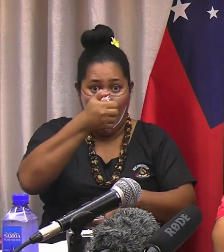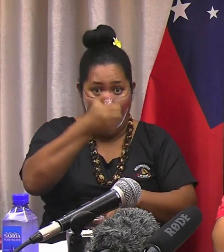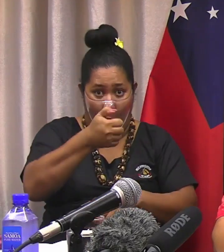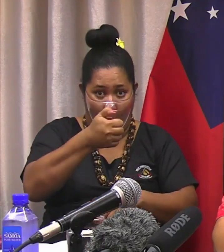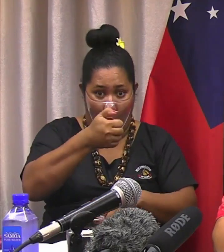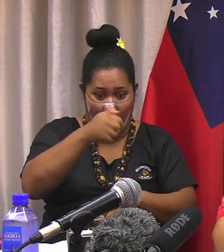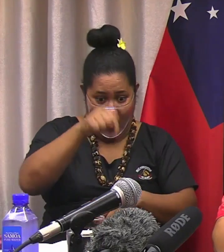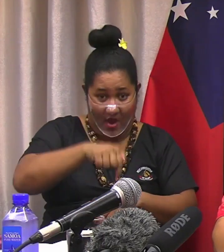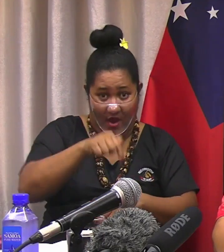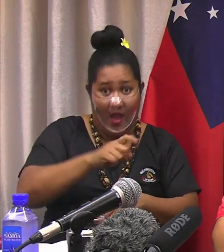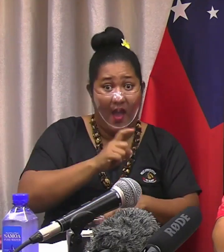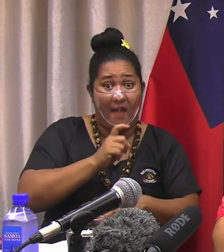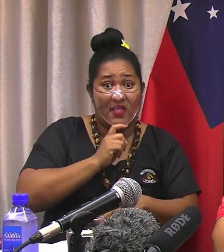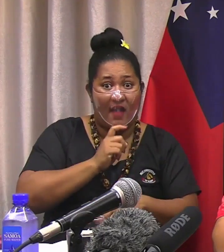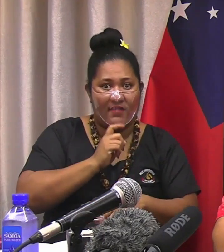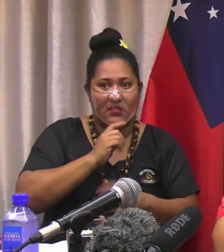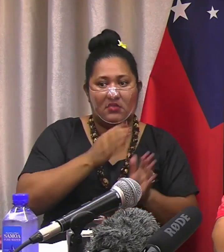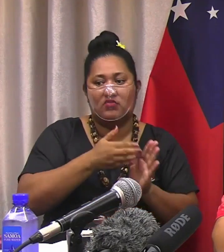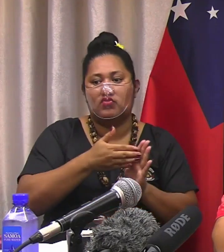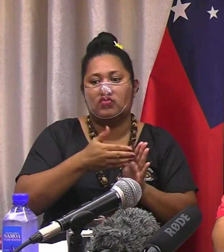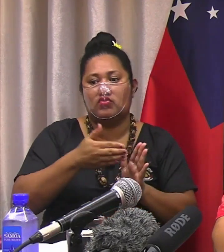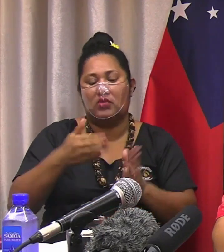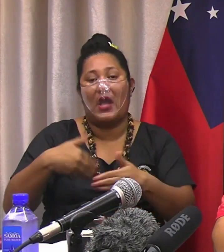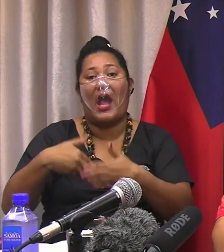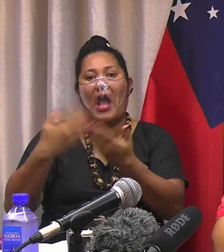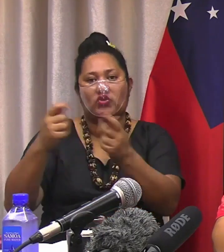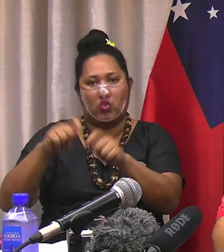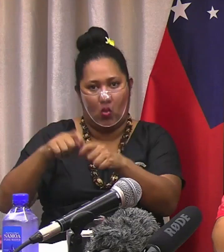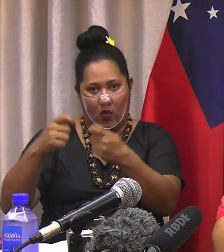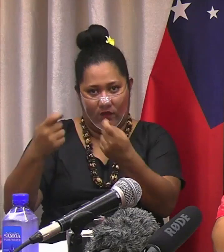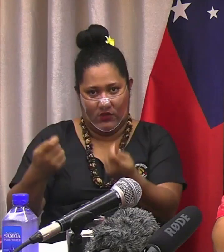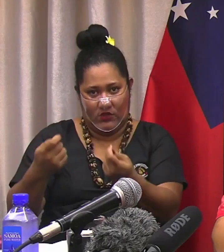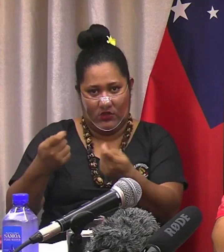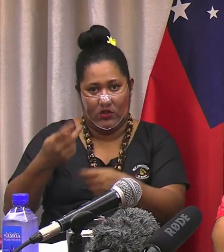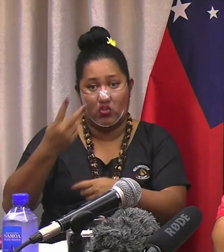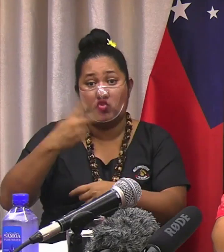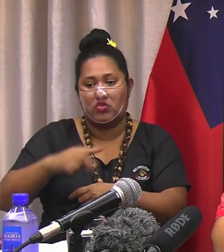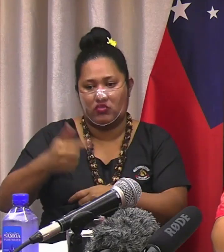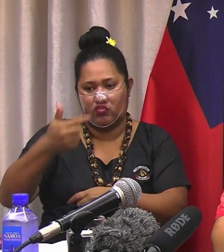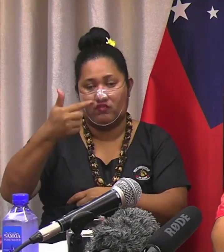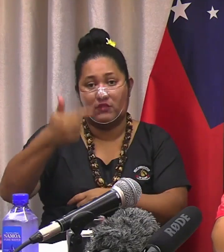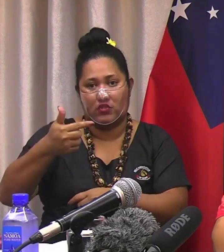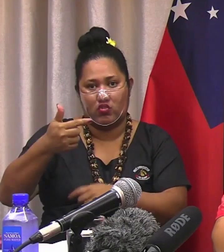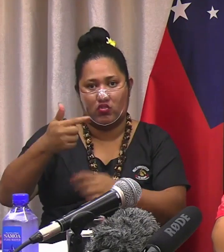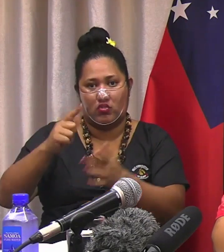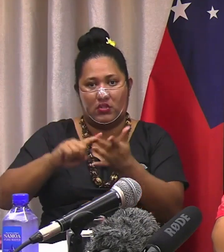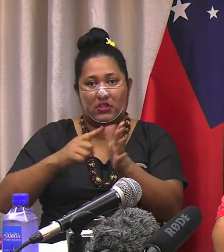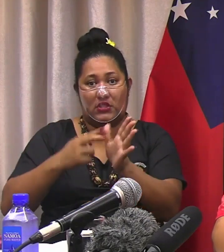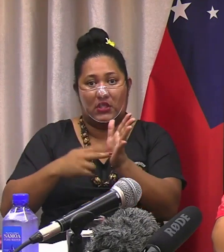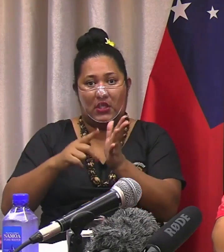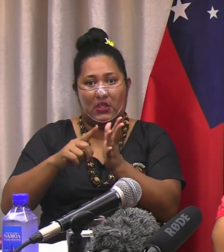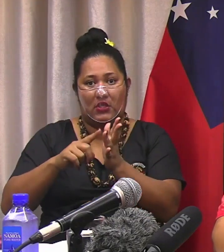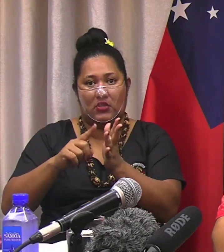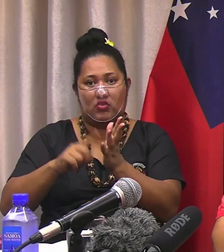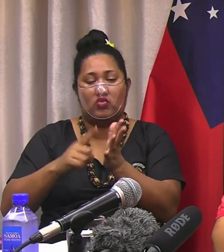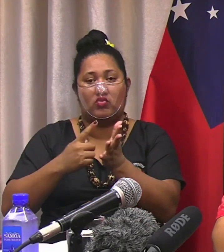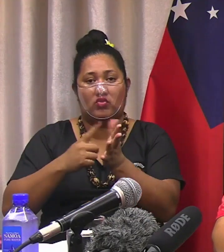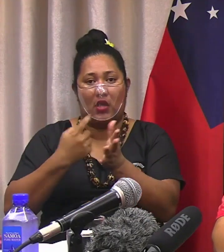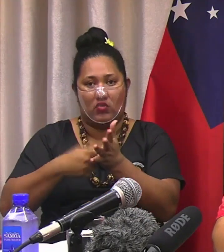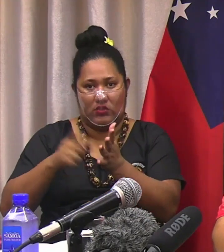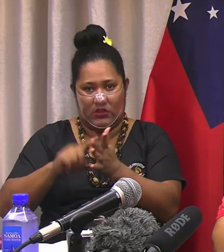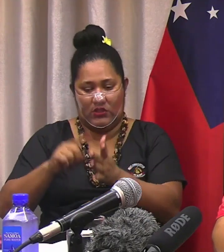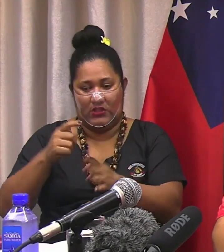ia o atu i le aso Tofi, luas fulufitu o Ianuari i le ono i le afiafi.